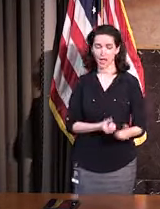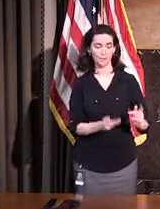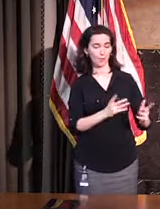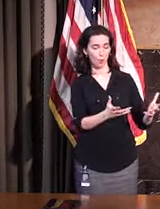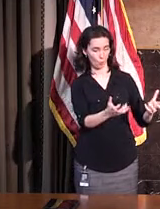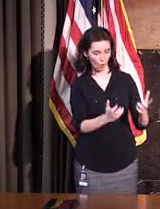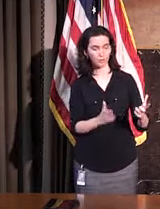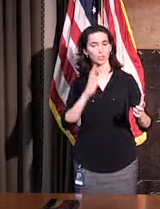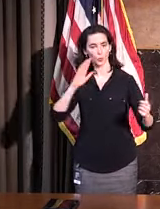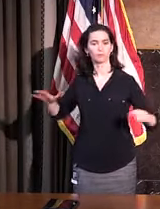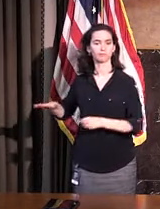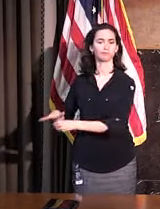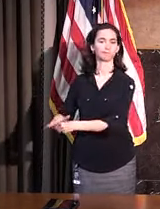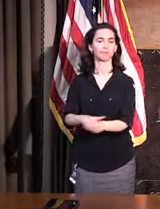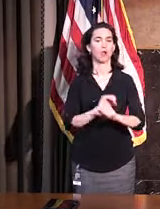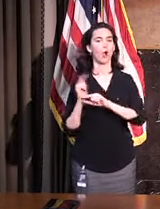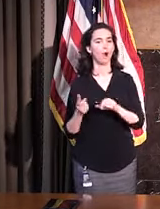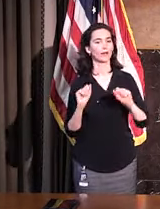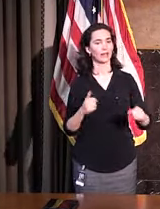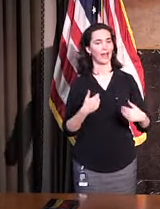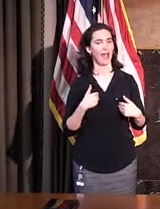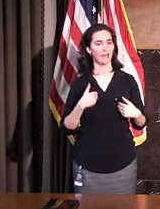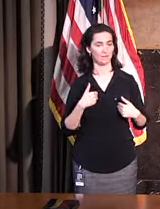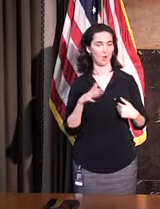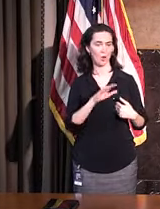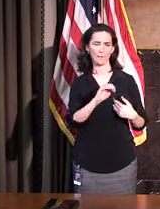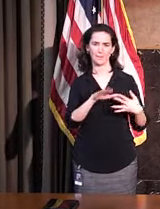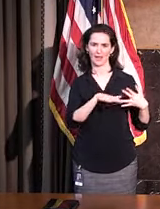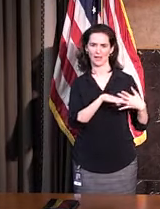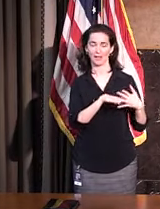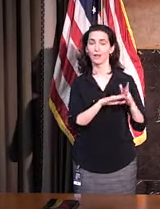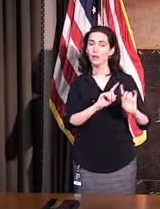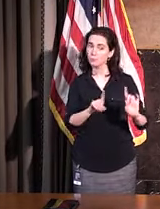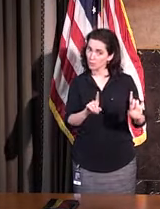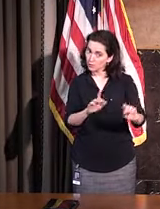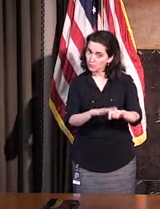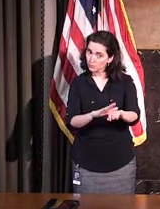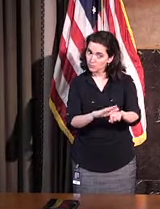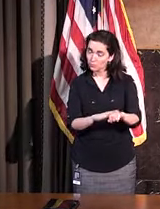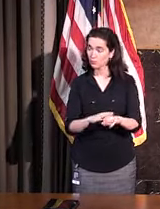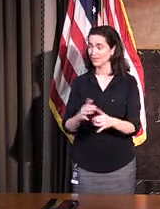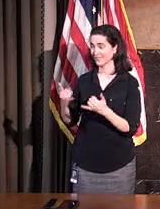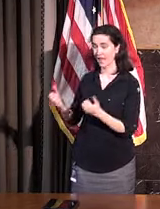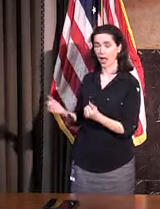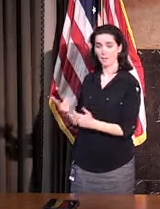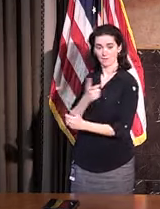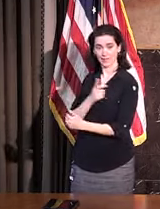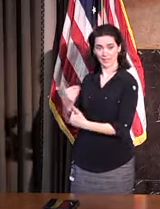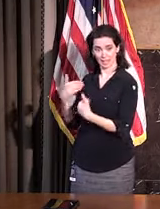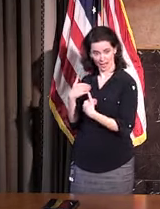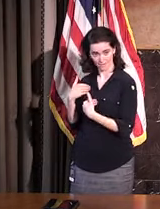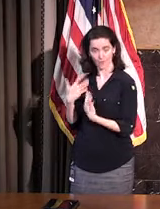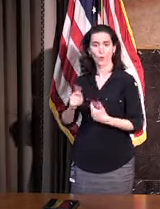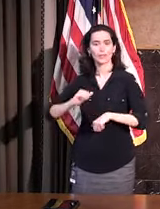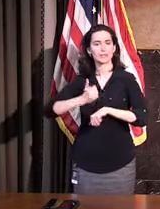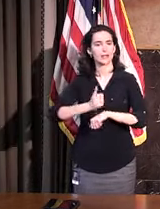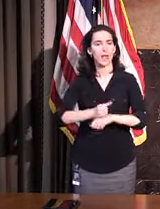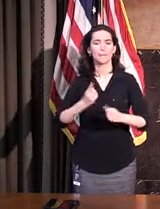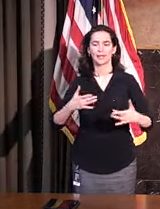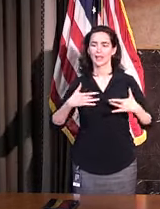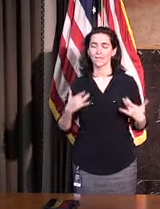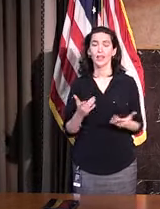there'll be enough vaccine for everyone. But make no mistake, with the vaccine that we get, we've held a number of different types of events, from